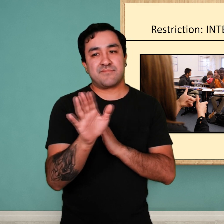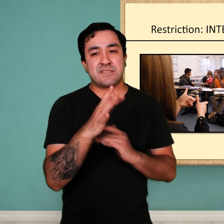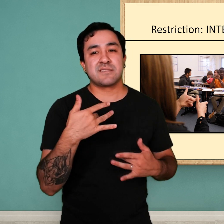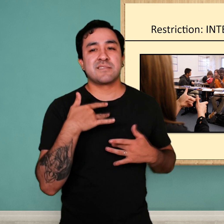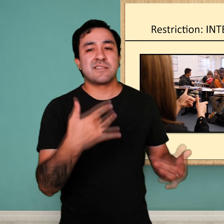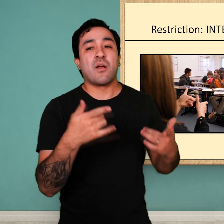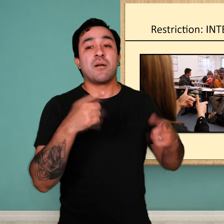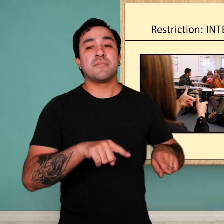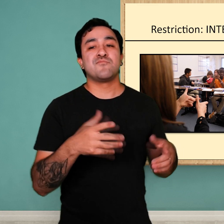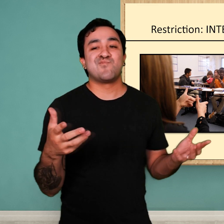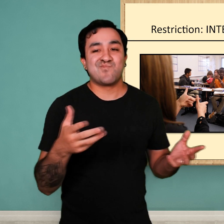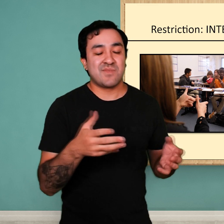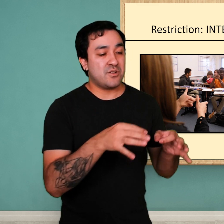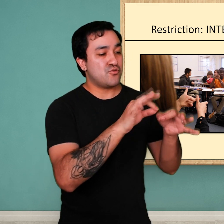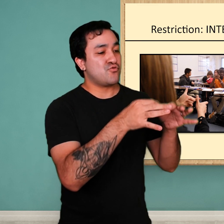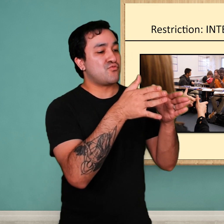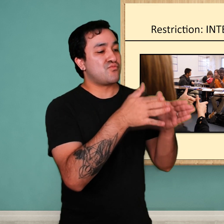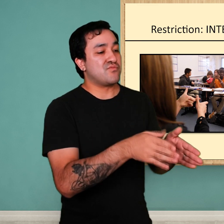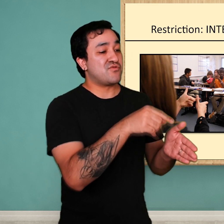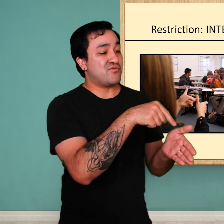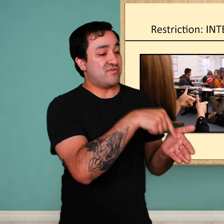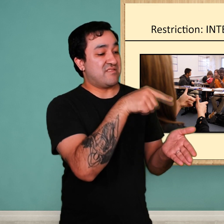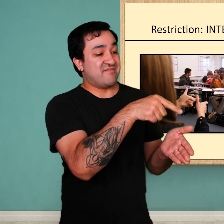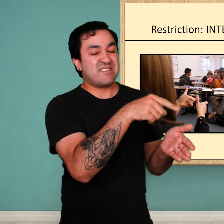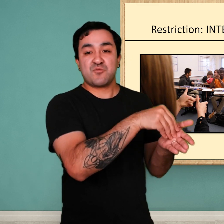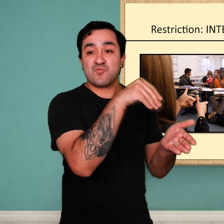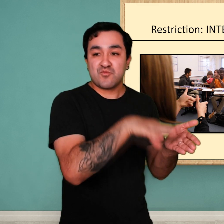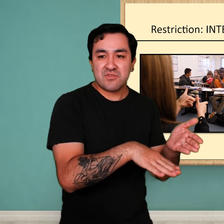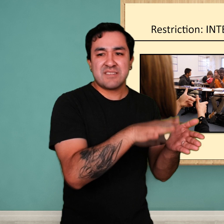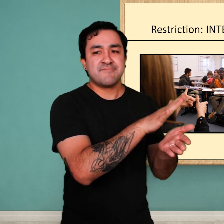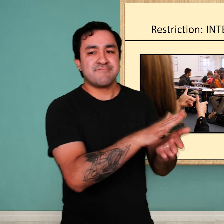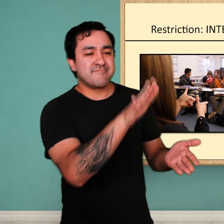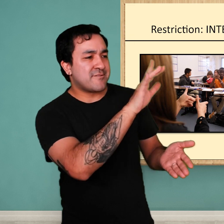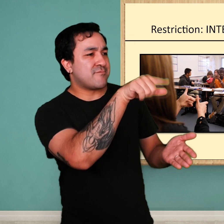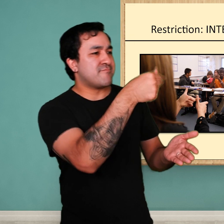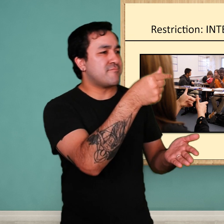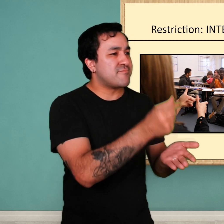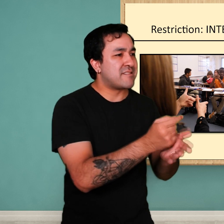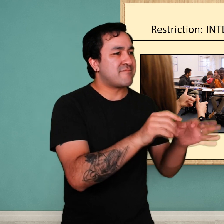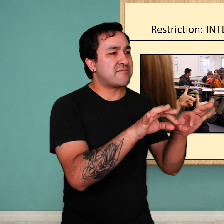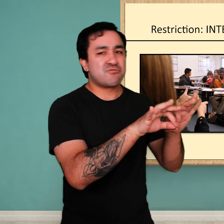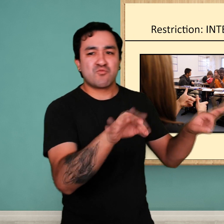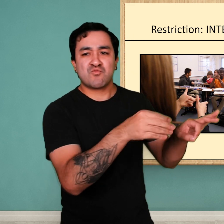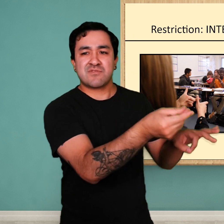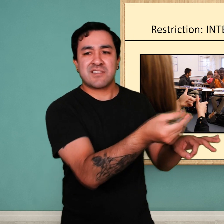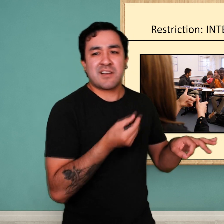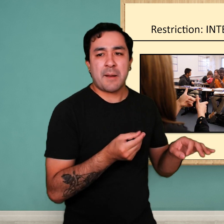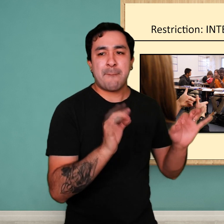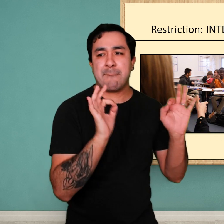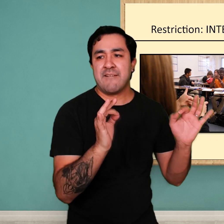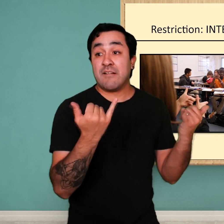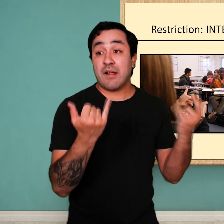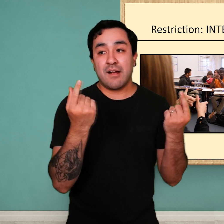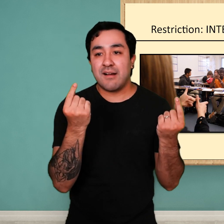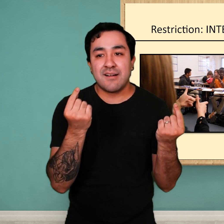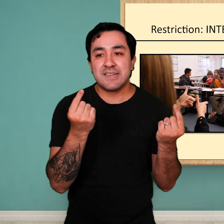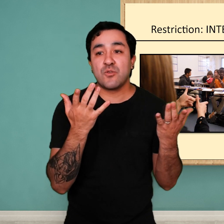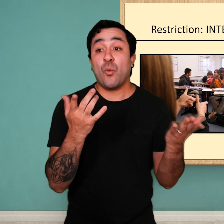for educational interpreters. Many recently graduated interpreters begin in education. People typically